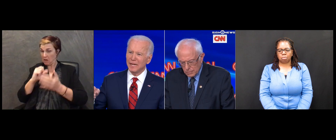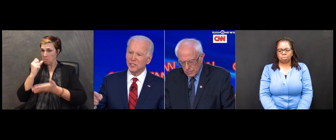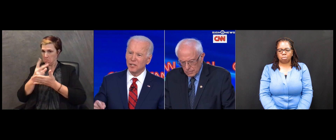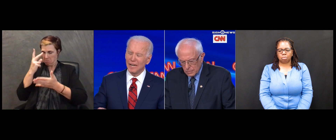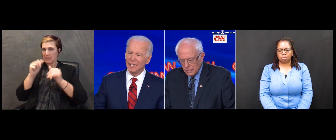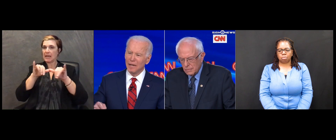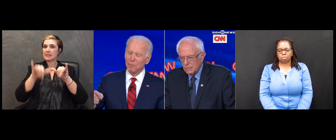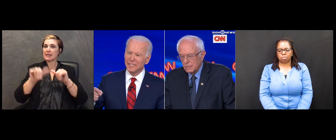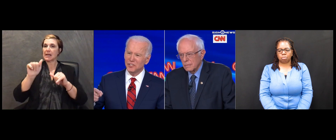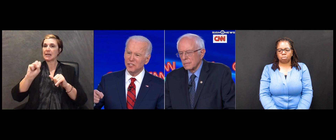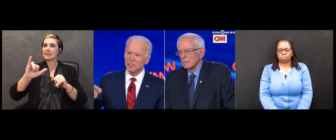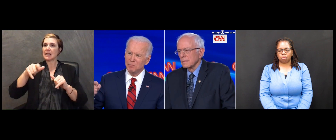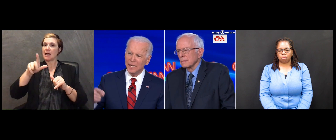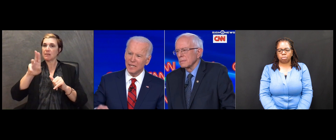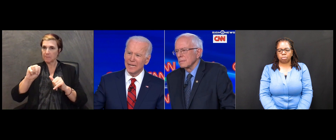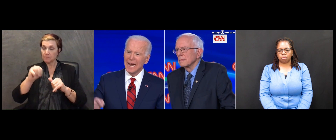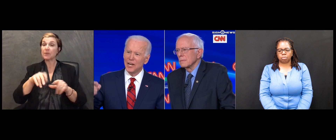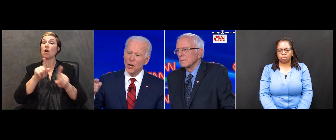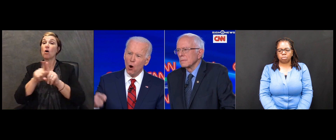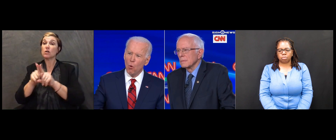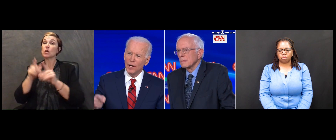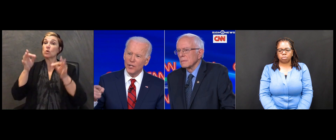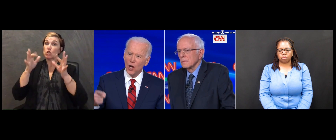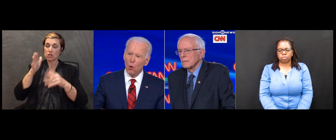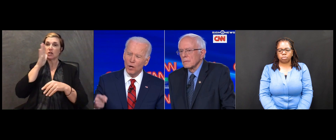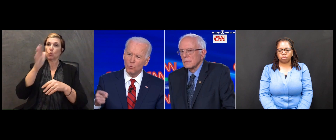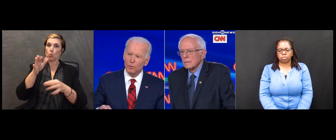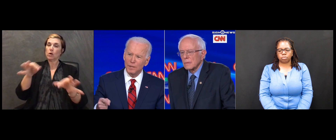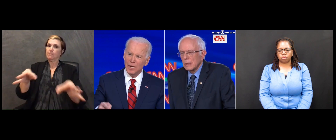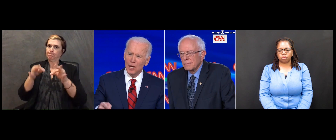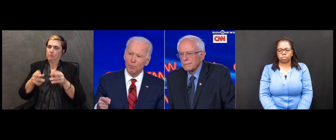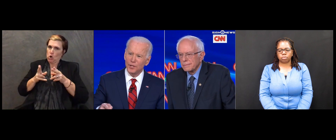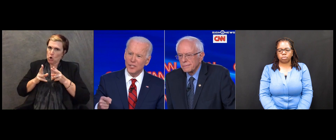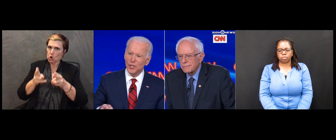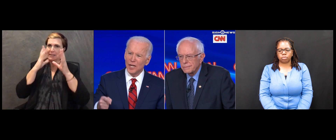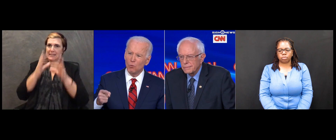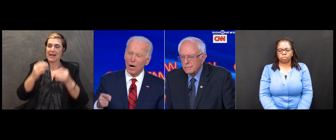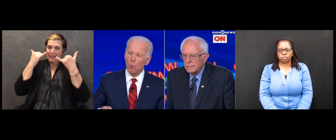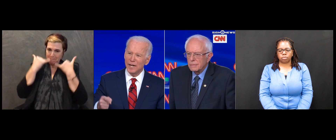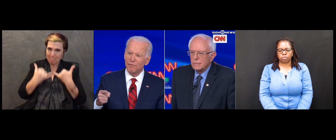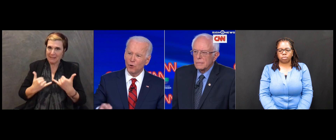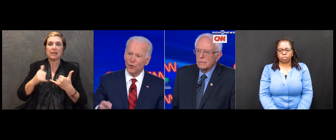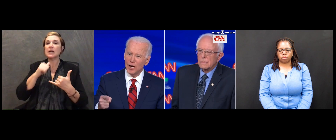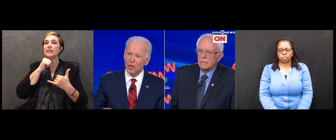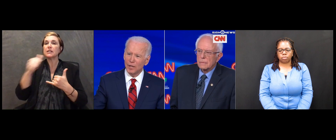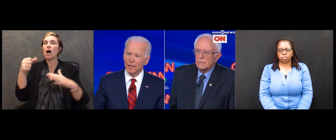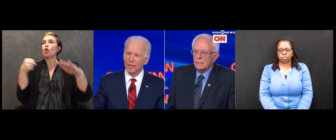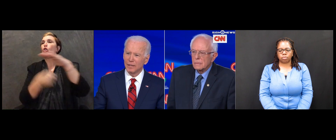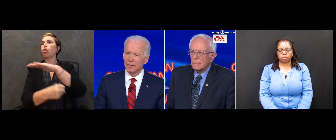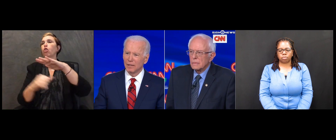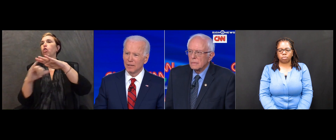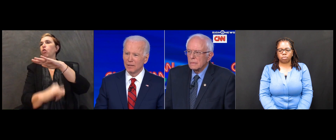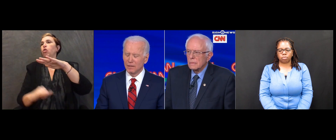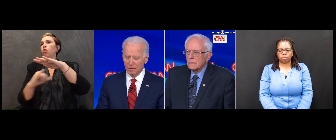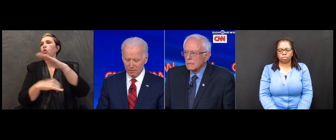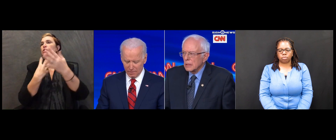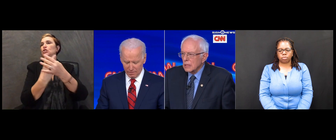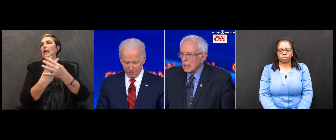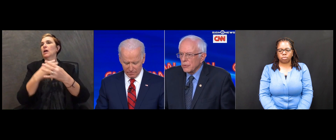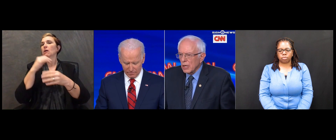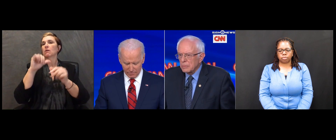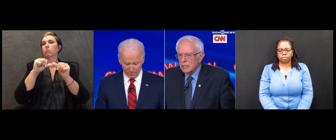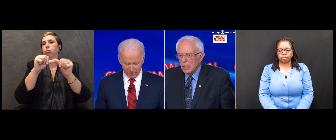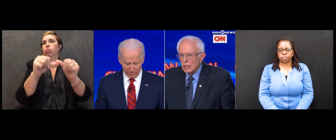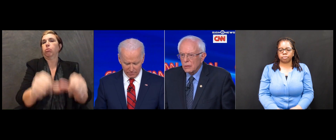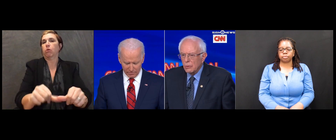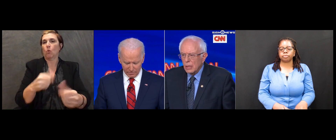judges to make decisions immediately, and no one would be put in jail while waiting for their hearing. Senator Sanders? That's kind